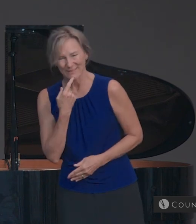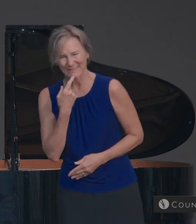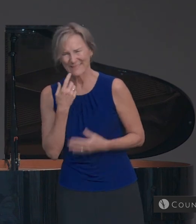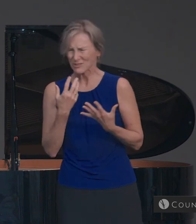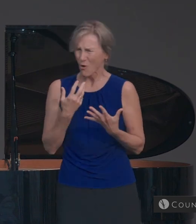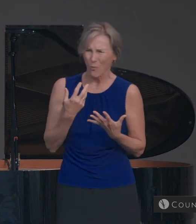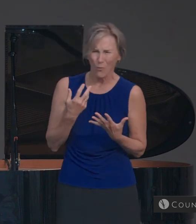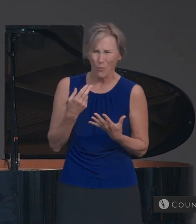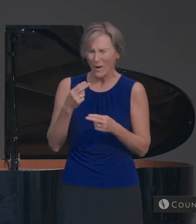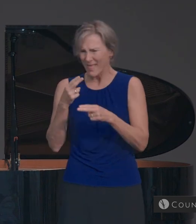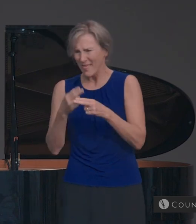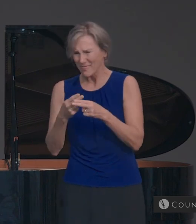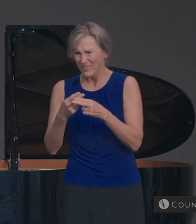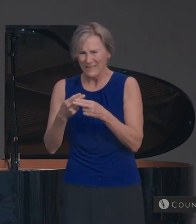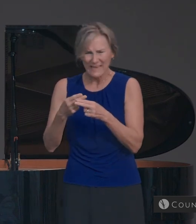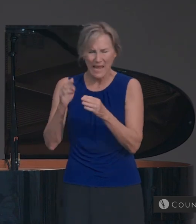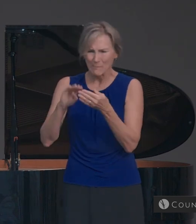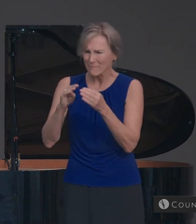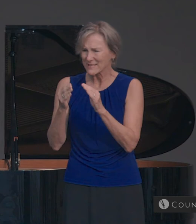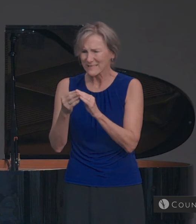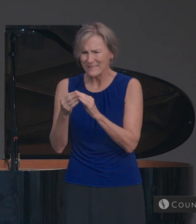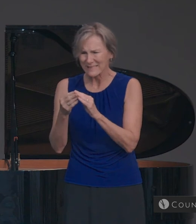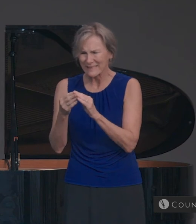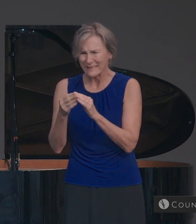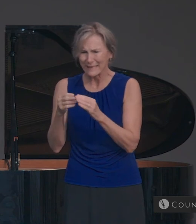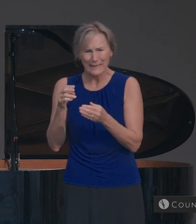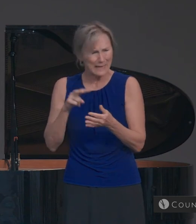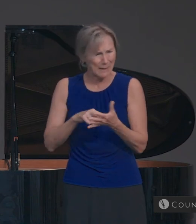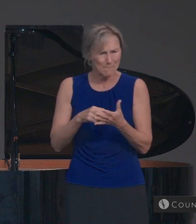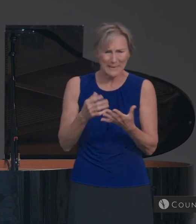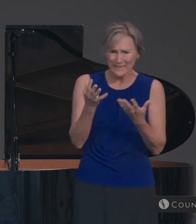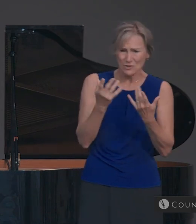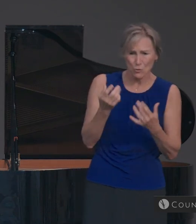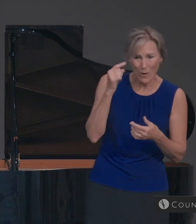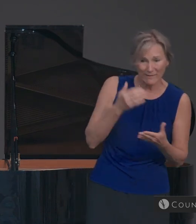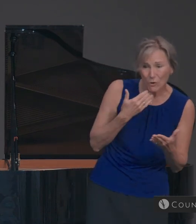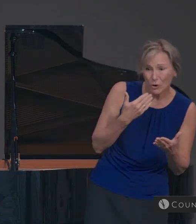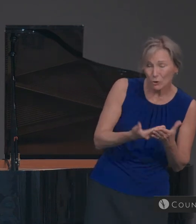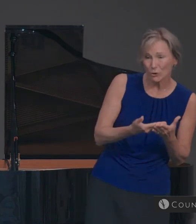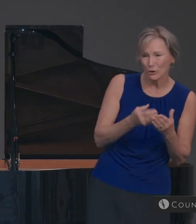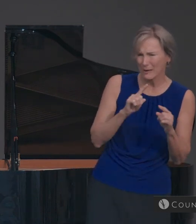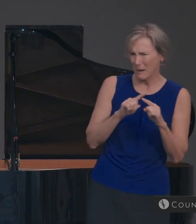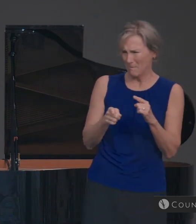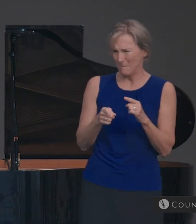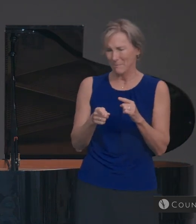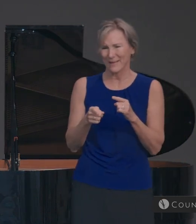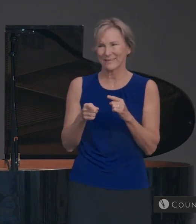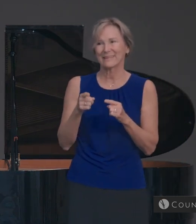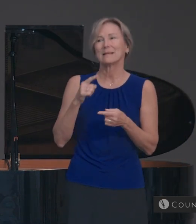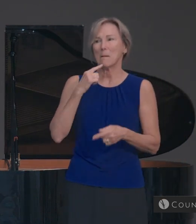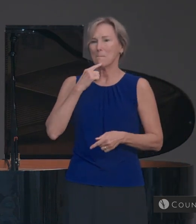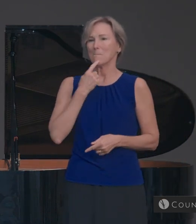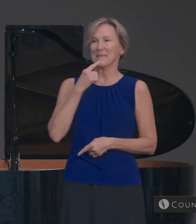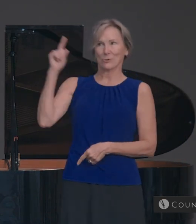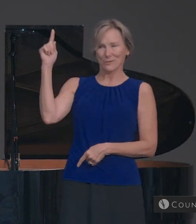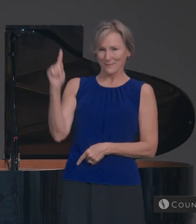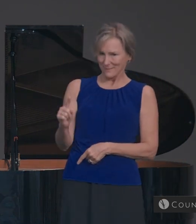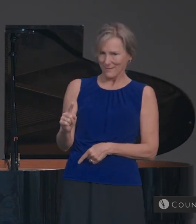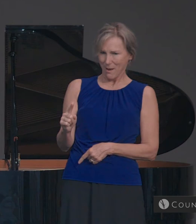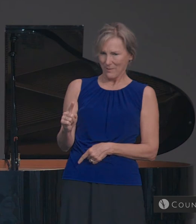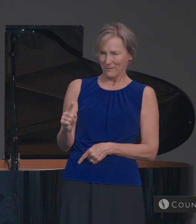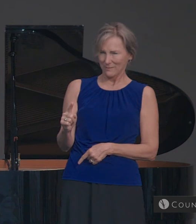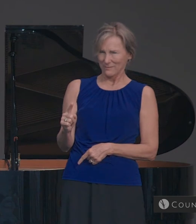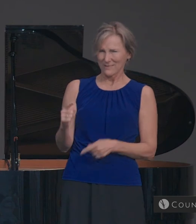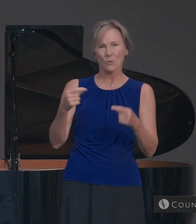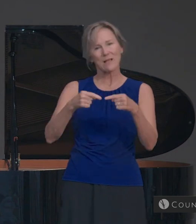city of bitterness to wait anxiously for good. Wait anxiously for good because bitterness is coming. Bitterness